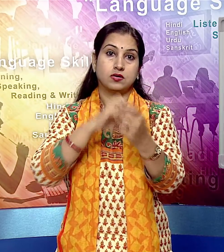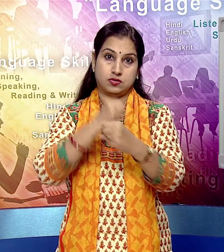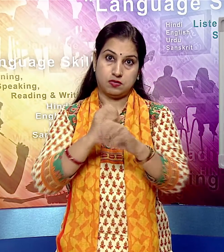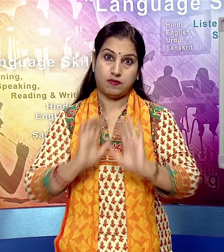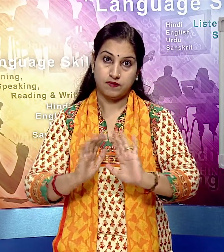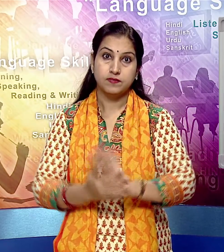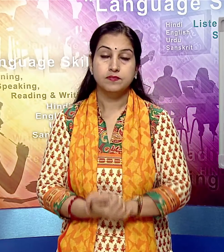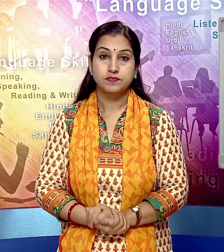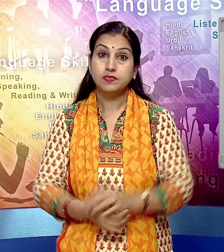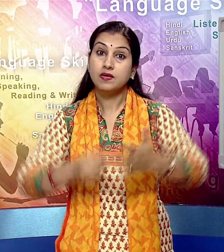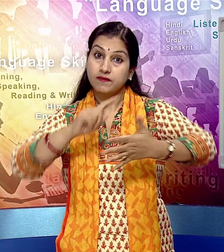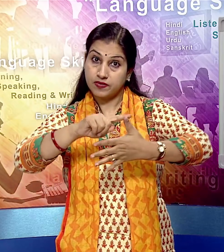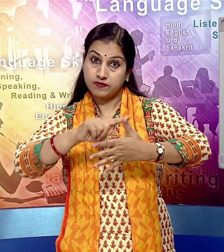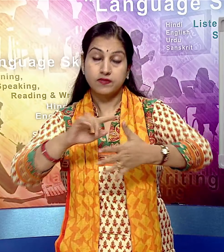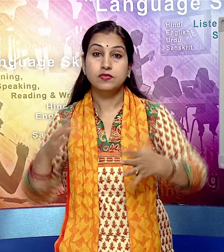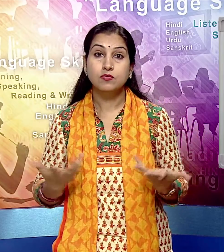The fifth one is simmering.